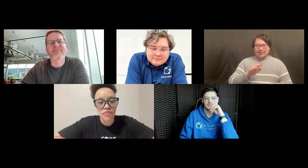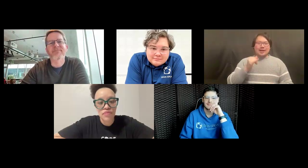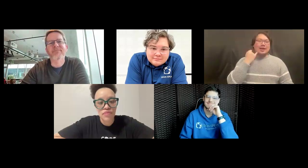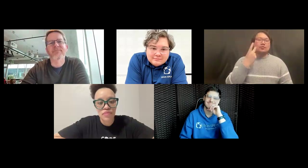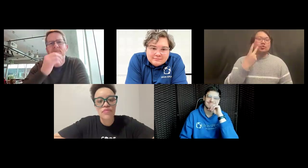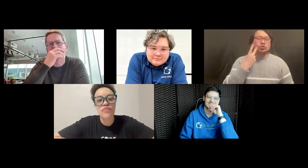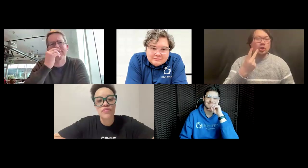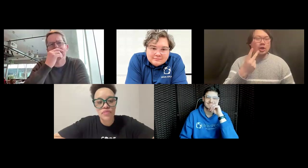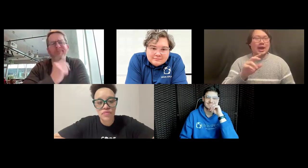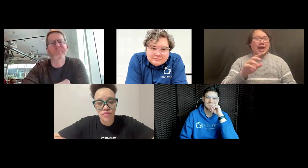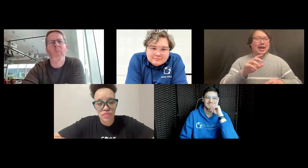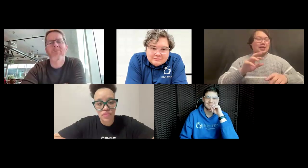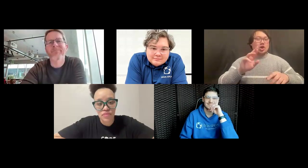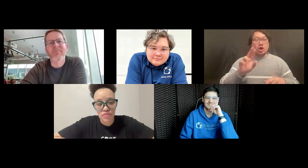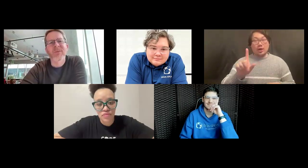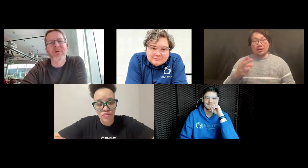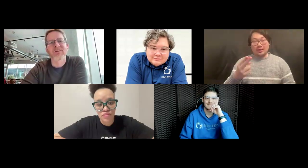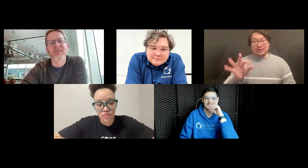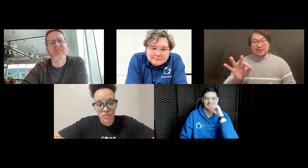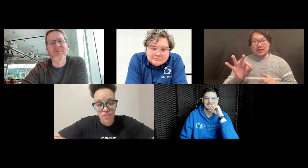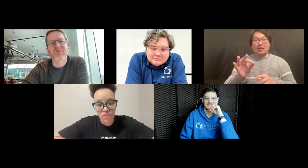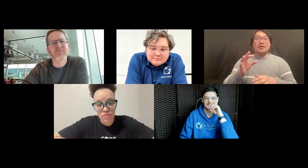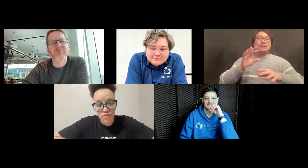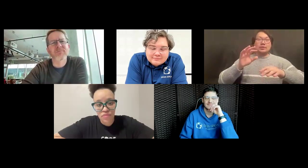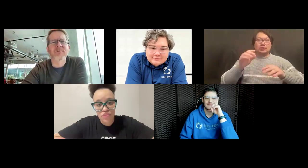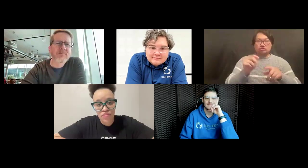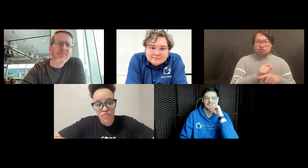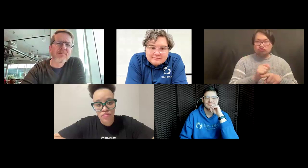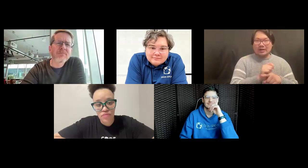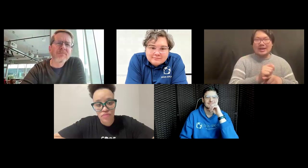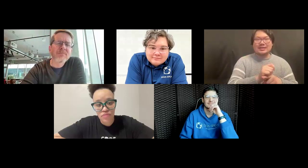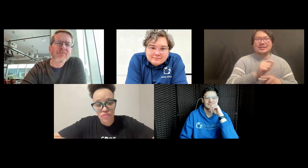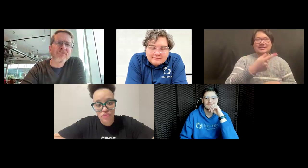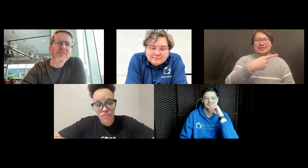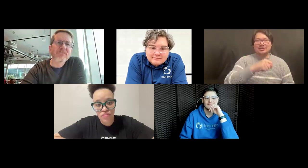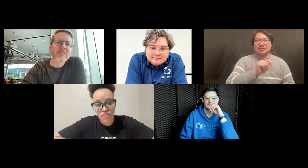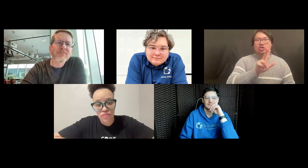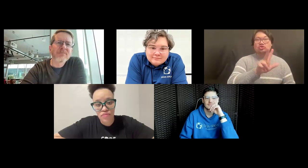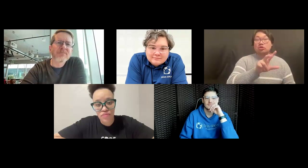couldn't have learned without that continuous usage and that training